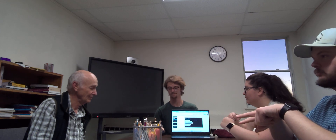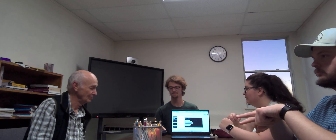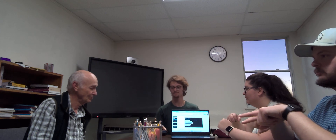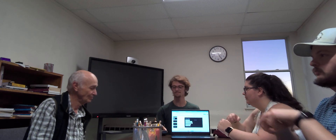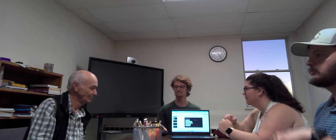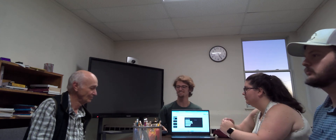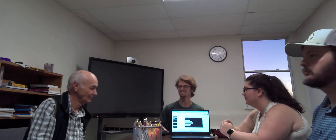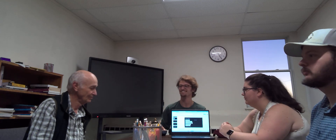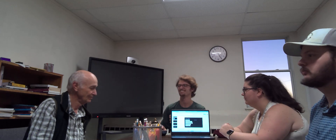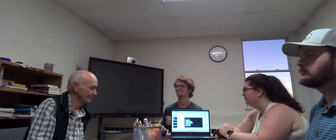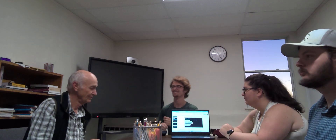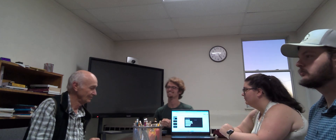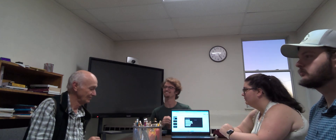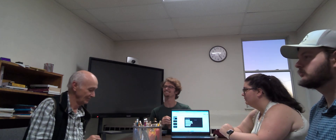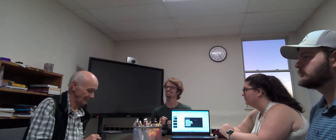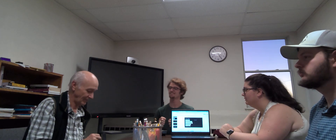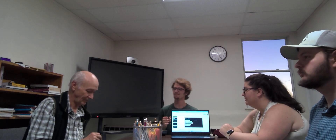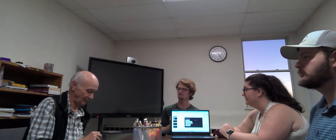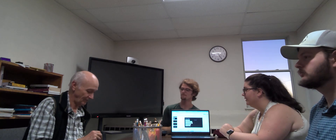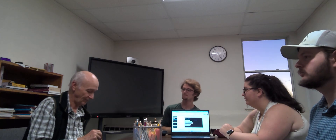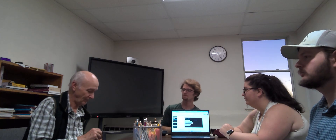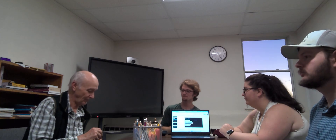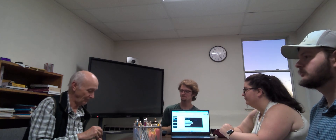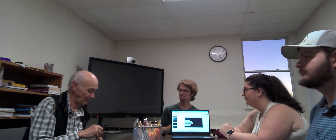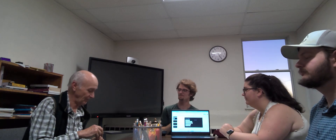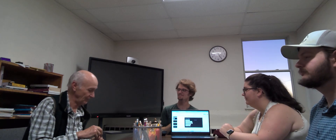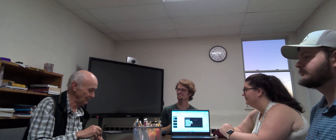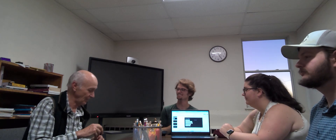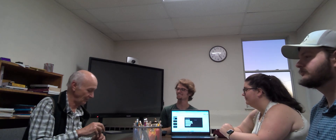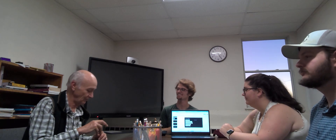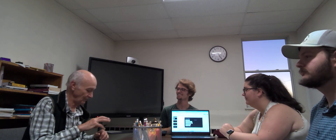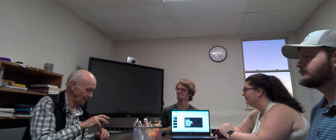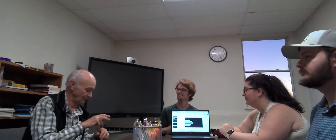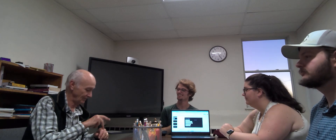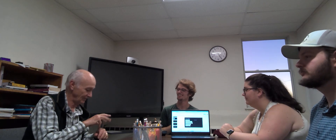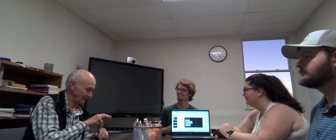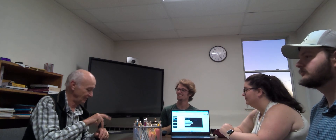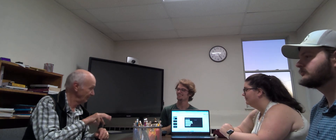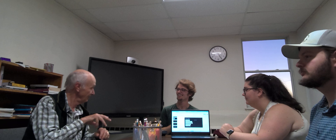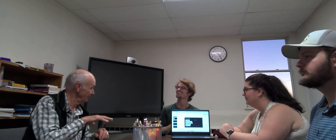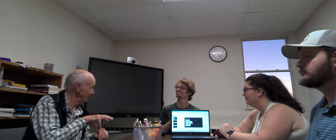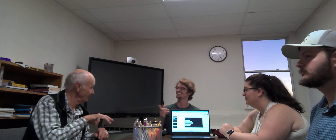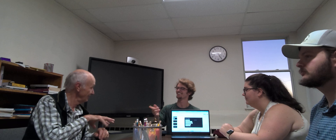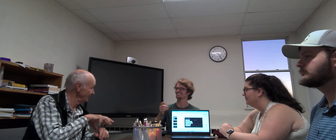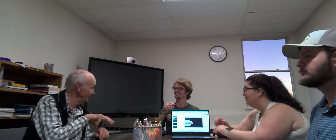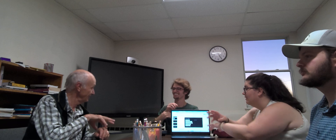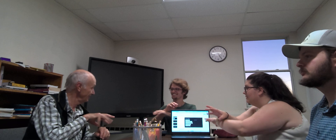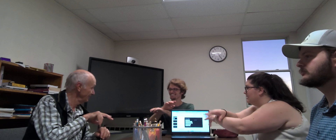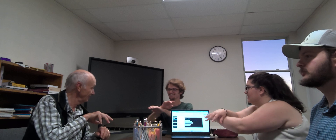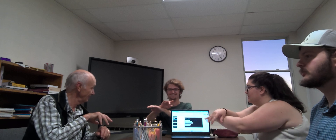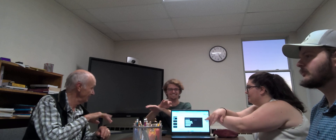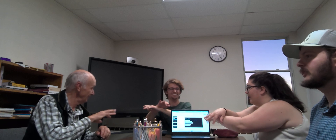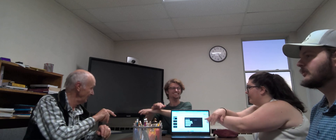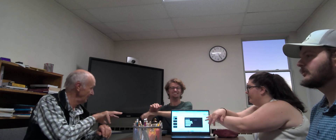problem? Is it not a who? Forget the sign for. know the word Okay, for yeah, hour. that's pretty close. Spider?